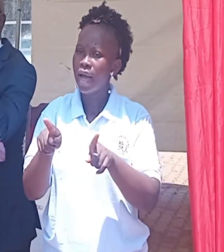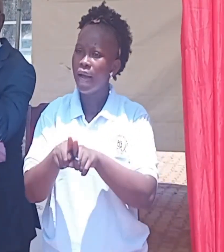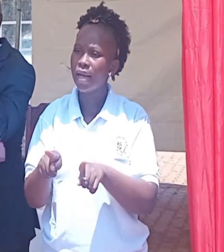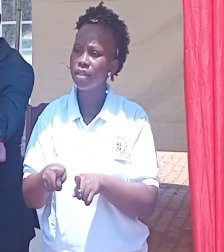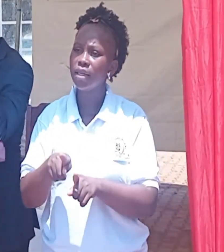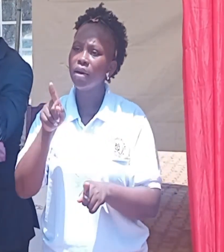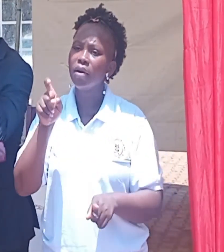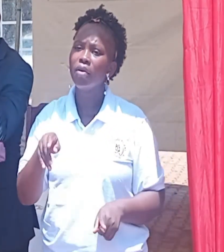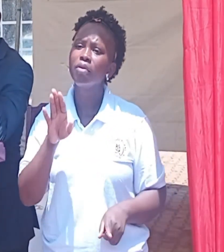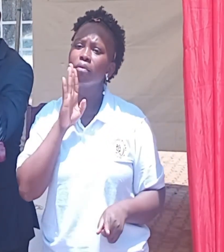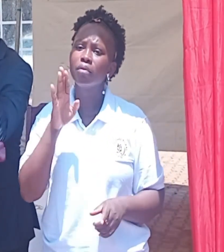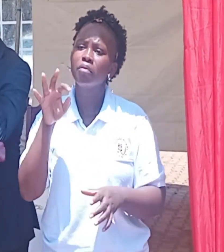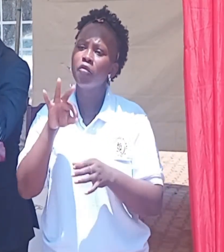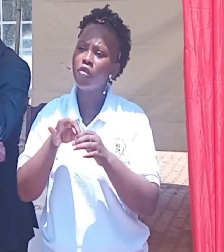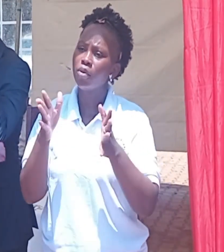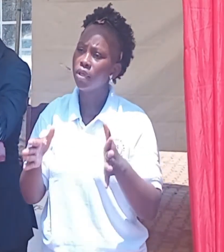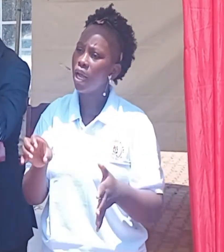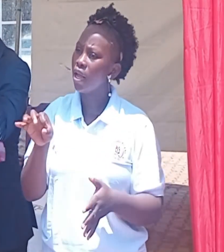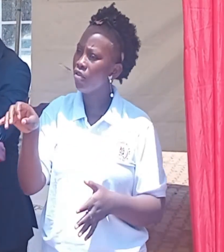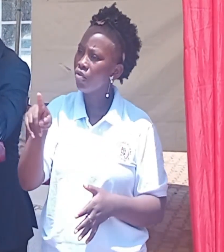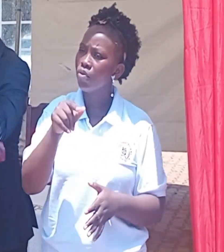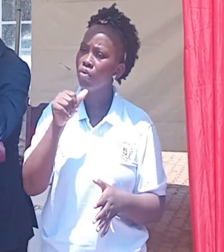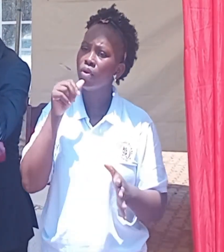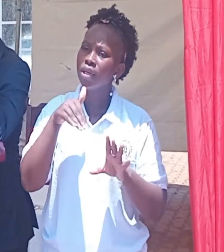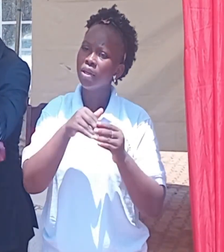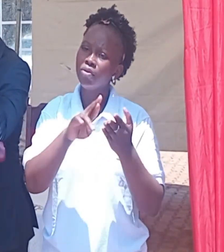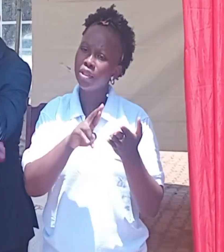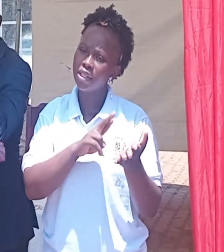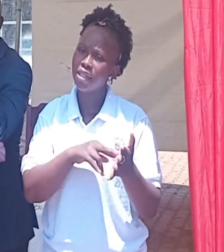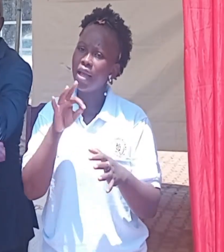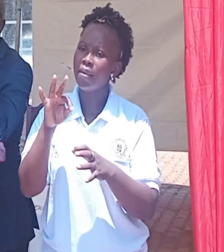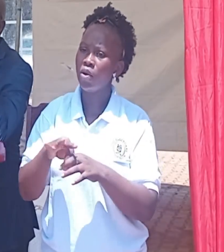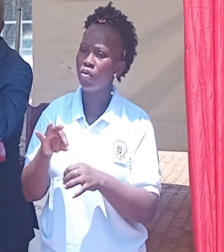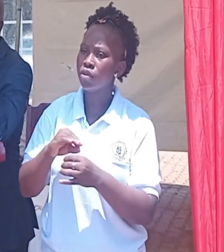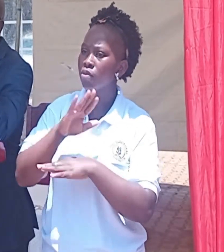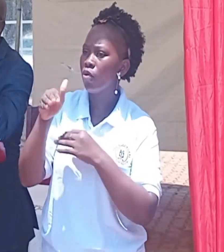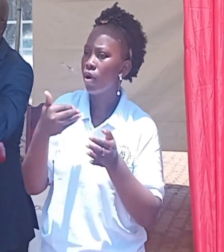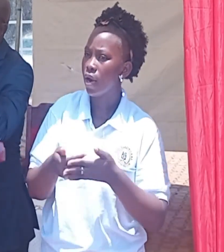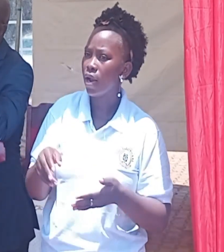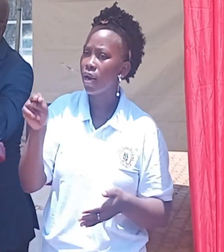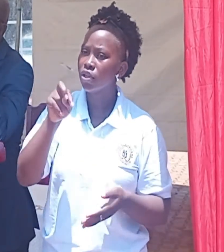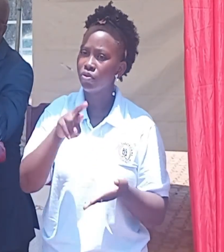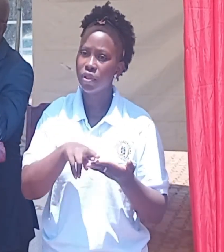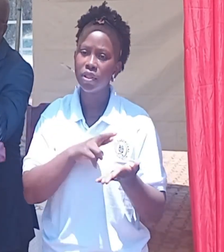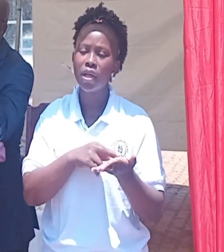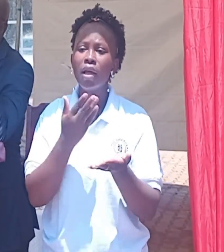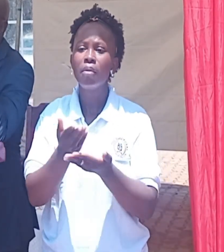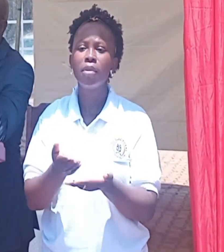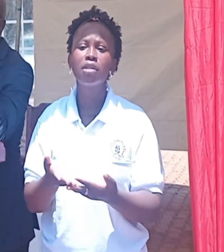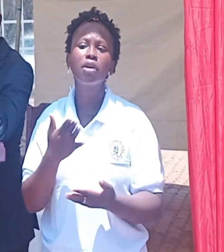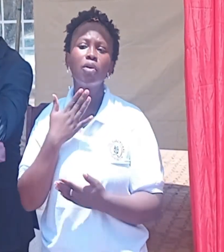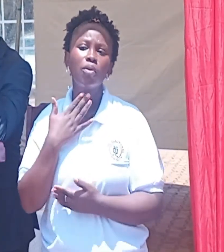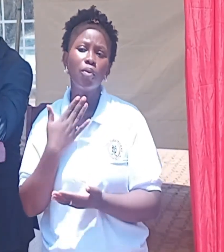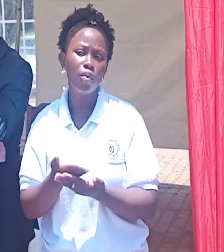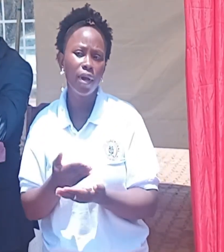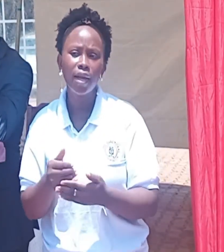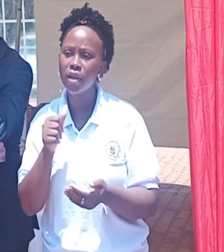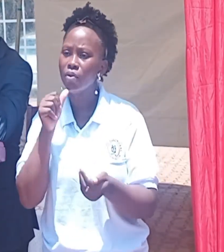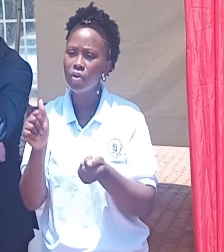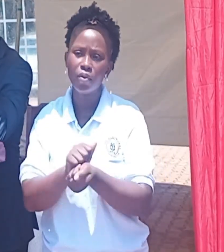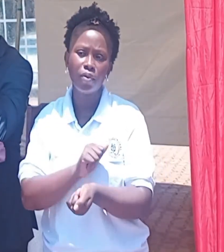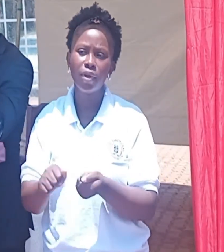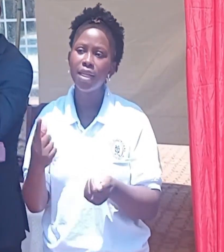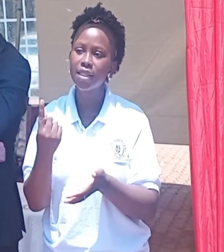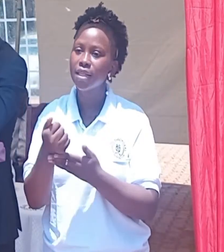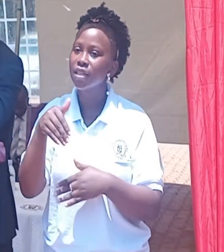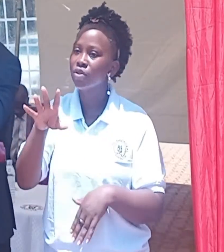oteekwa kubeera mulonzi. Bw'obanga tuli mu regisita y'abalonzi bonna kwegayirira oyonoona ssente z'obukadde 3 genda